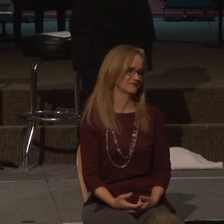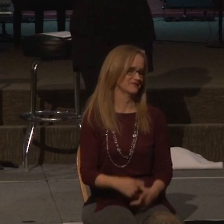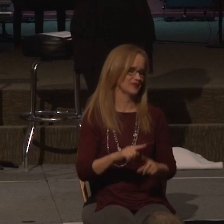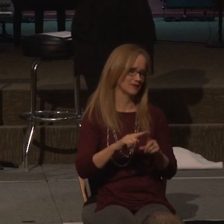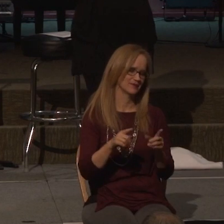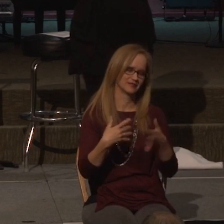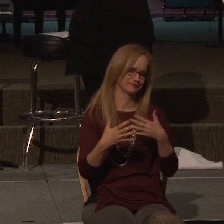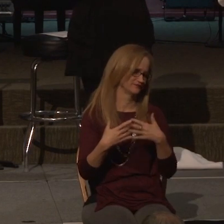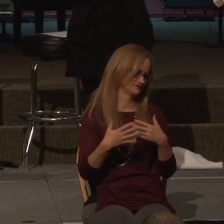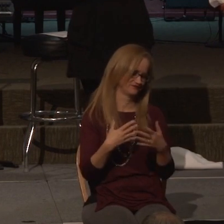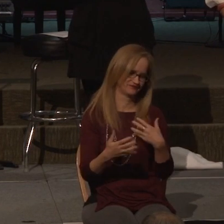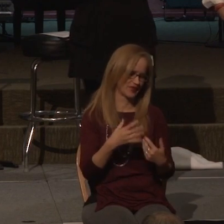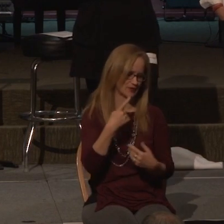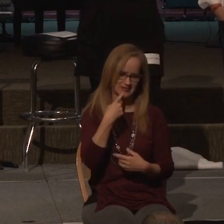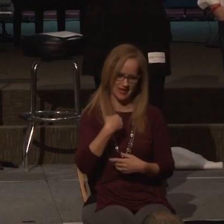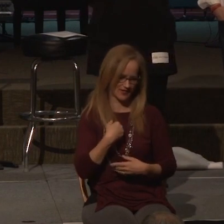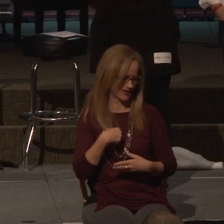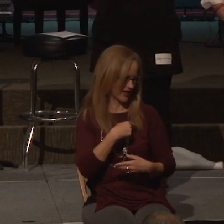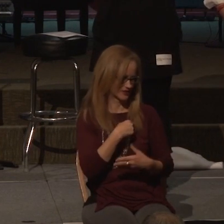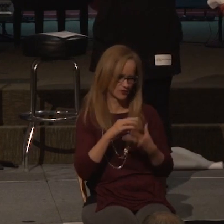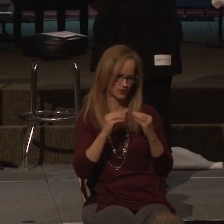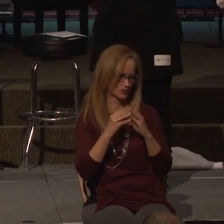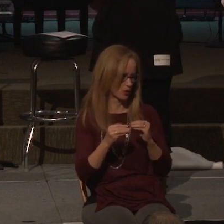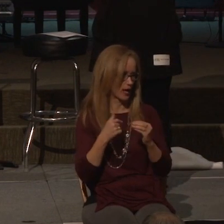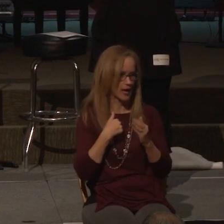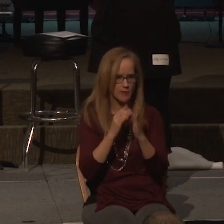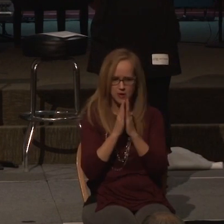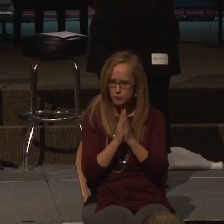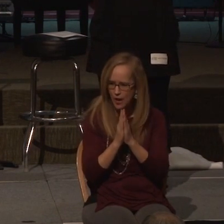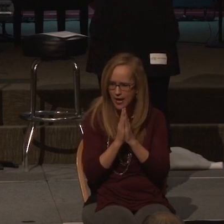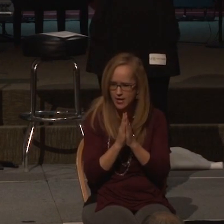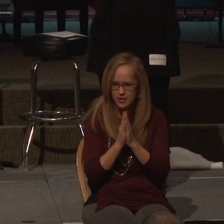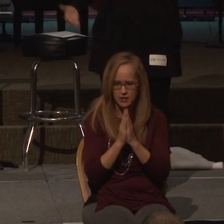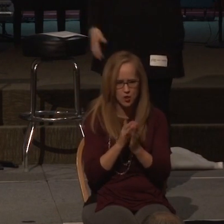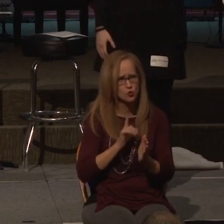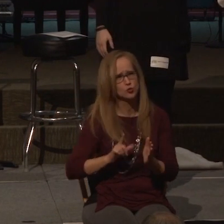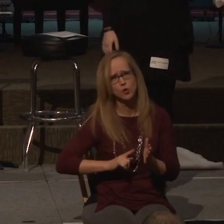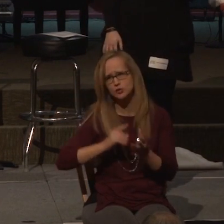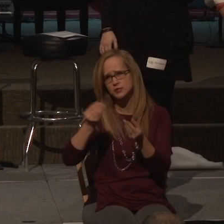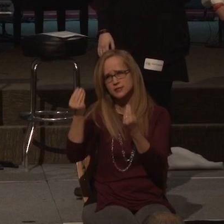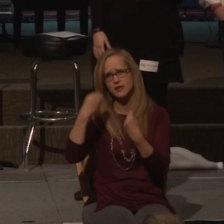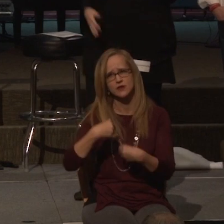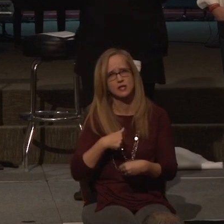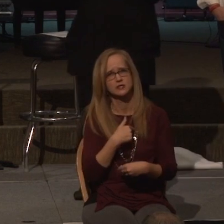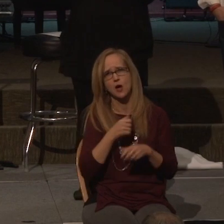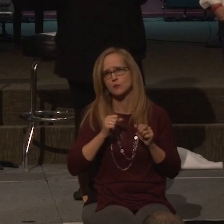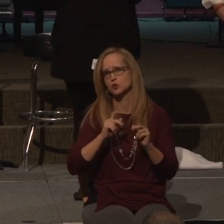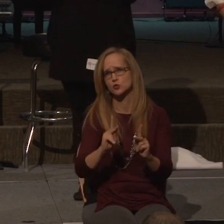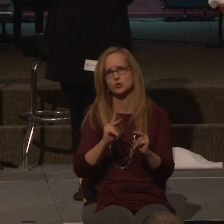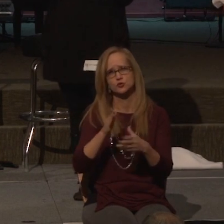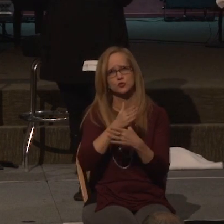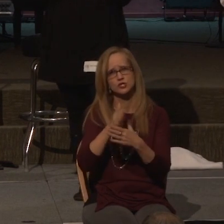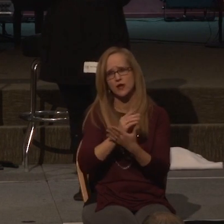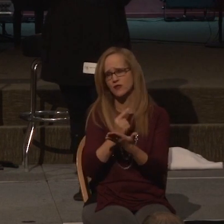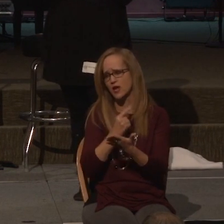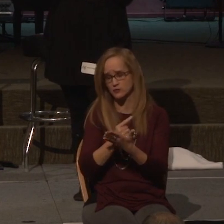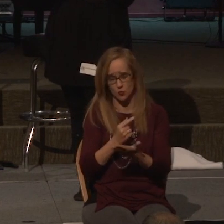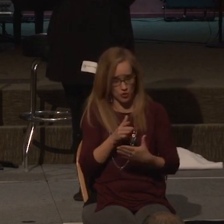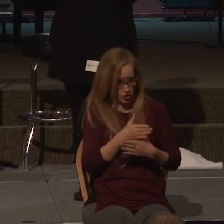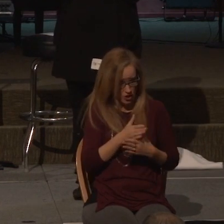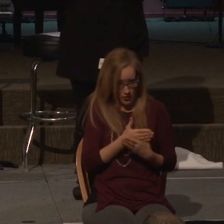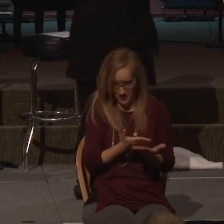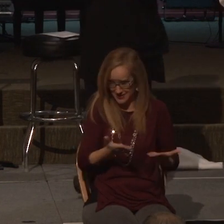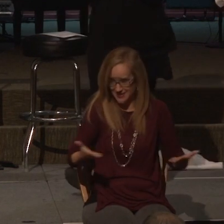But nonetheless, they were telling us the story, and I had been praying, like, Lord, just give us opportunities to share the gospel. Like, we're sharing all these things,